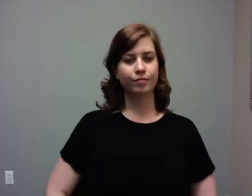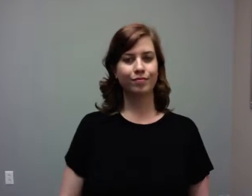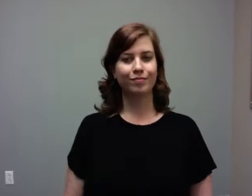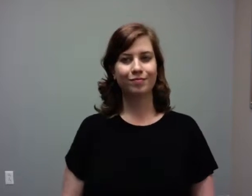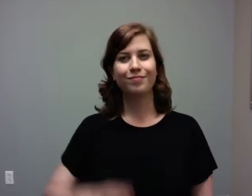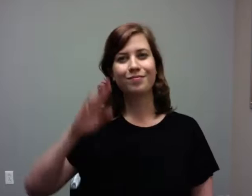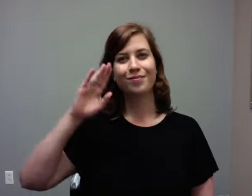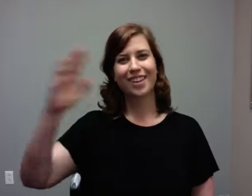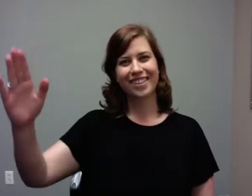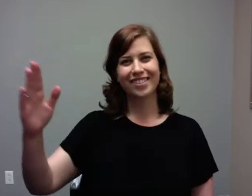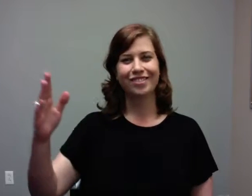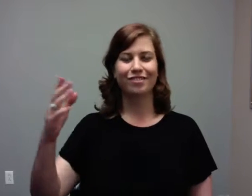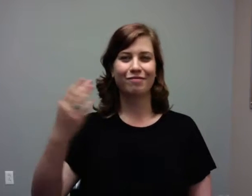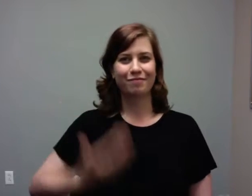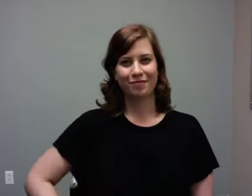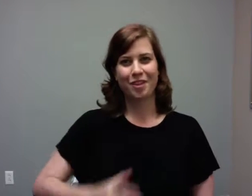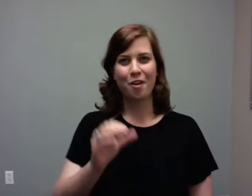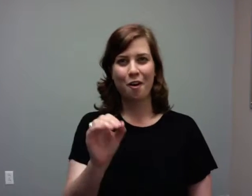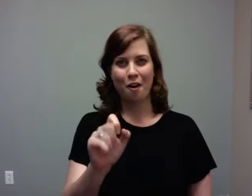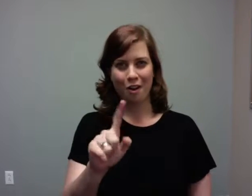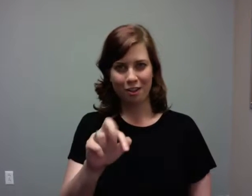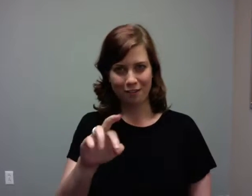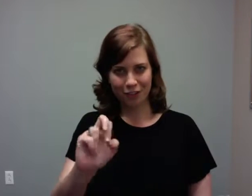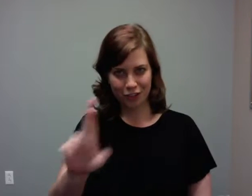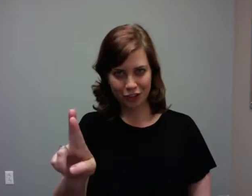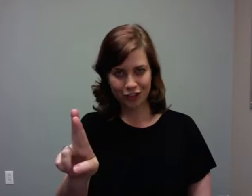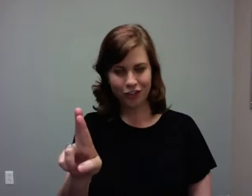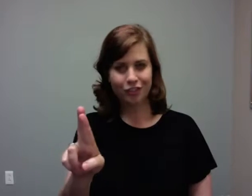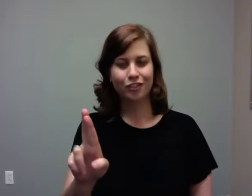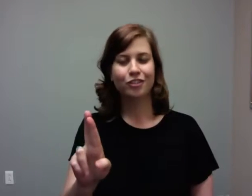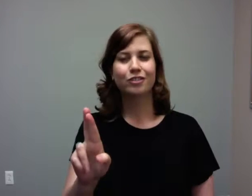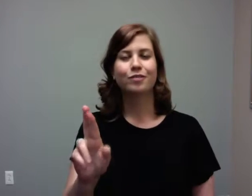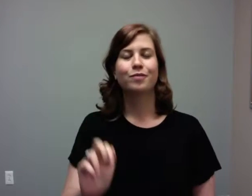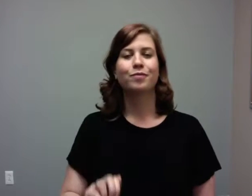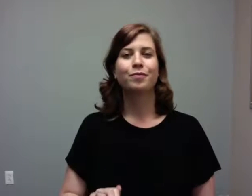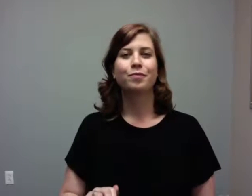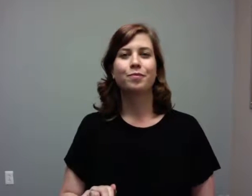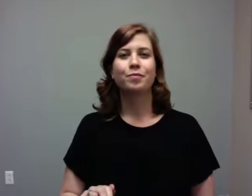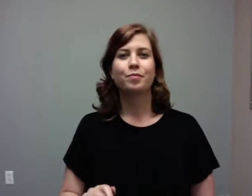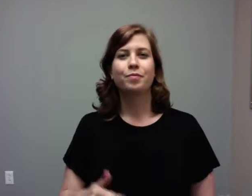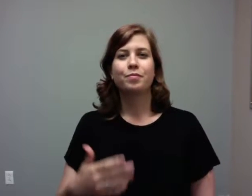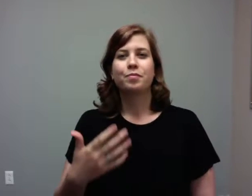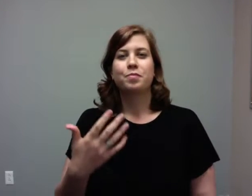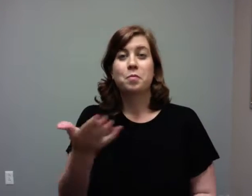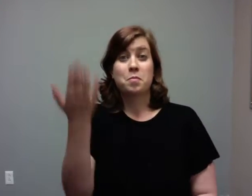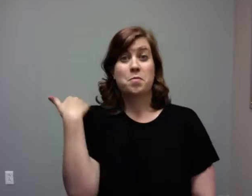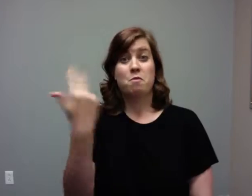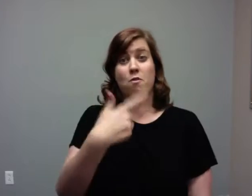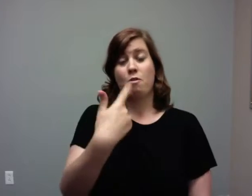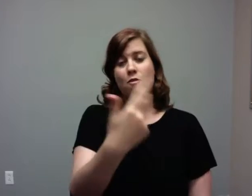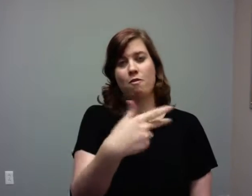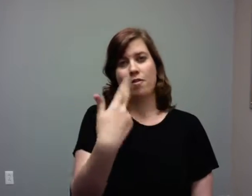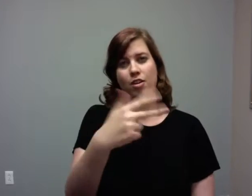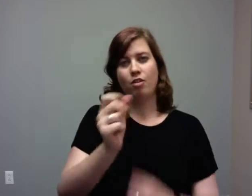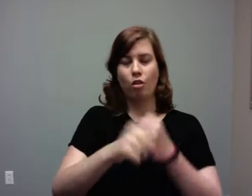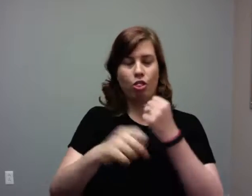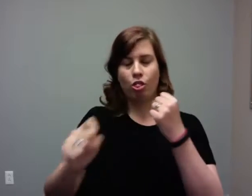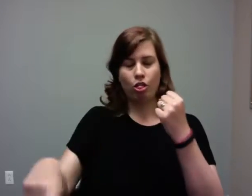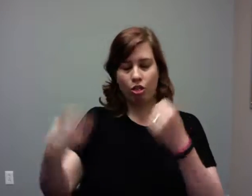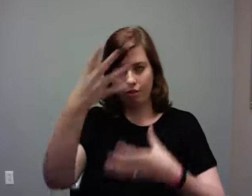Hi, my name is Oliver. I made a video previously that was a little bit too long, so I thought I'd shorten this video down a little